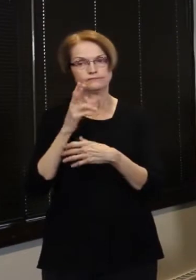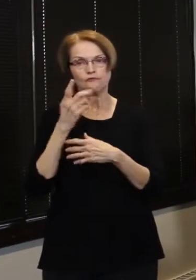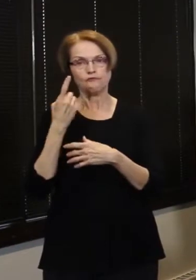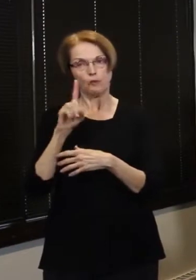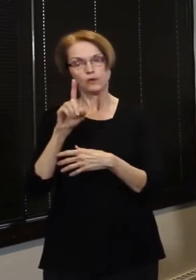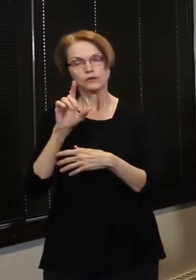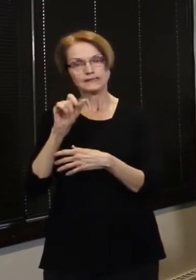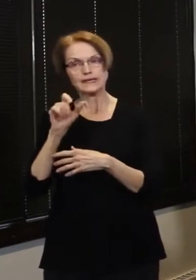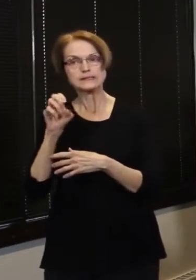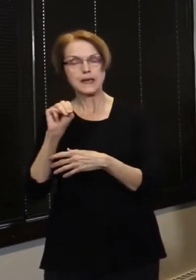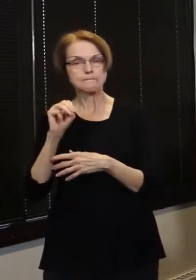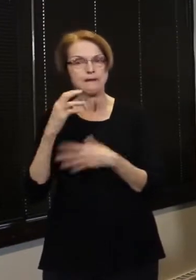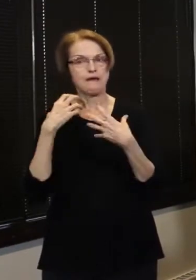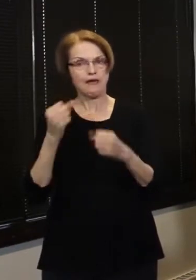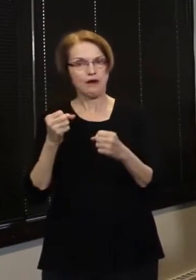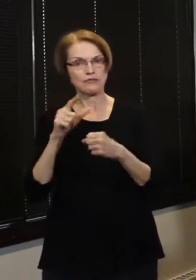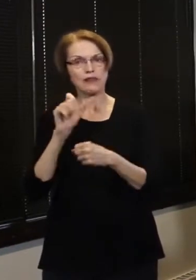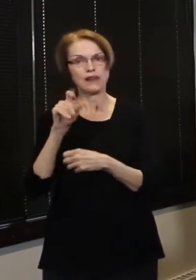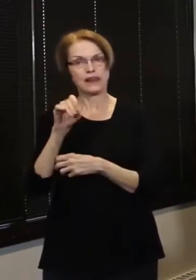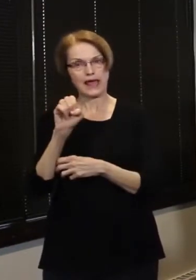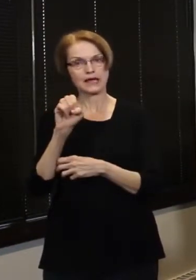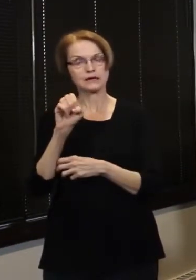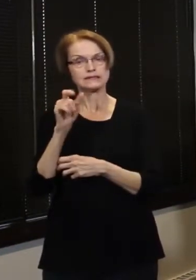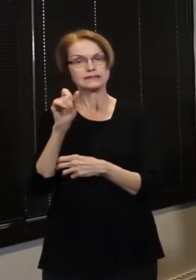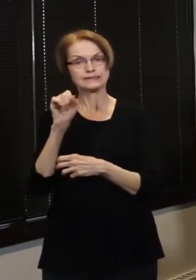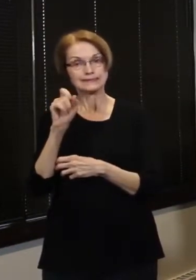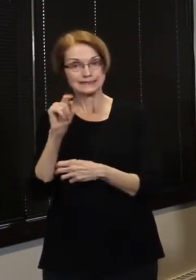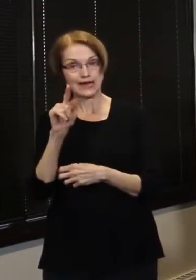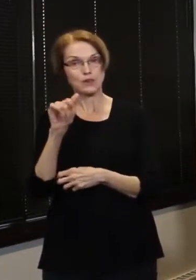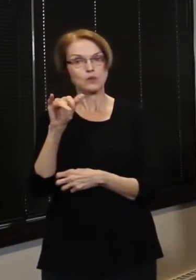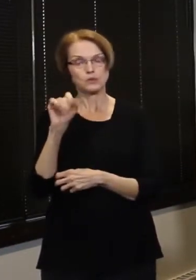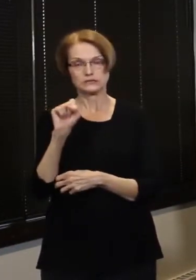And last Wednesday, she gave an incredibly powerful